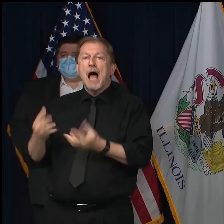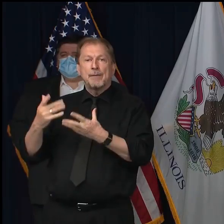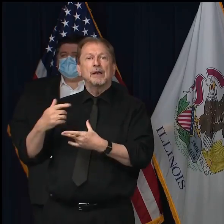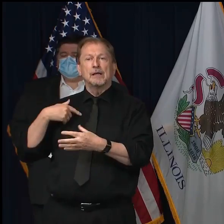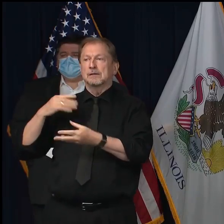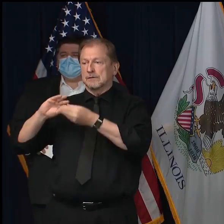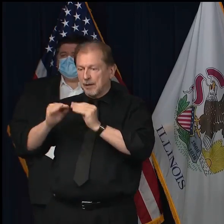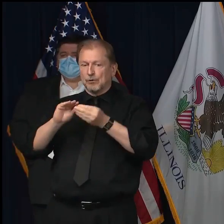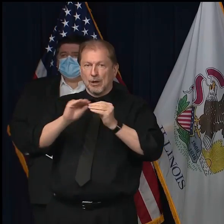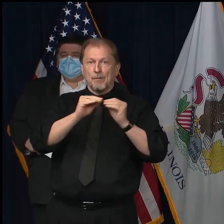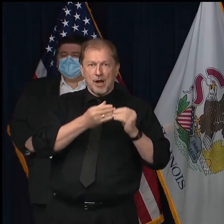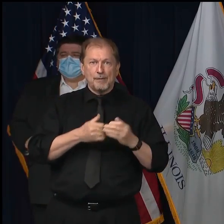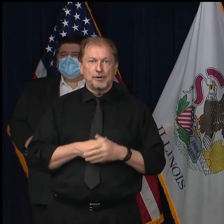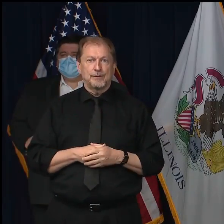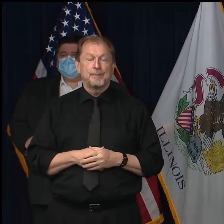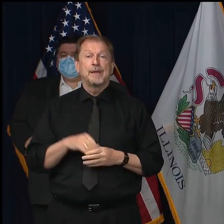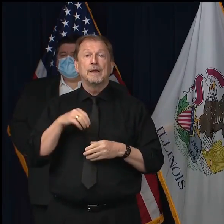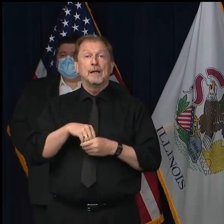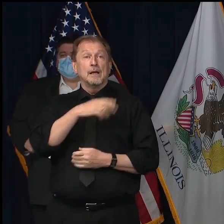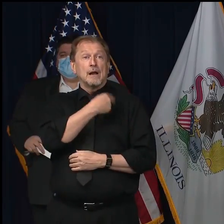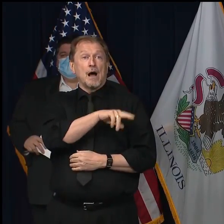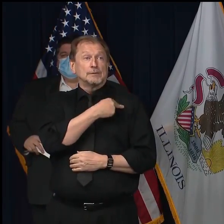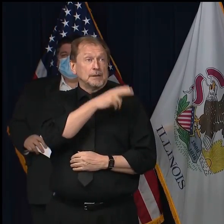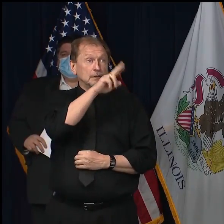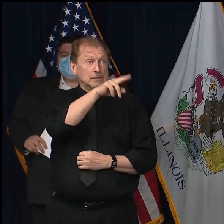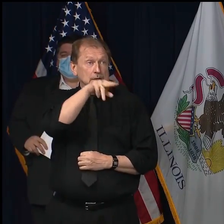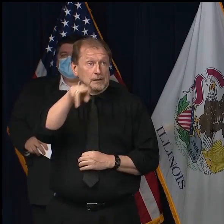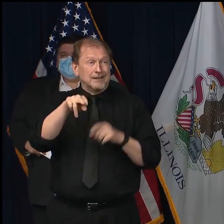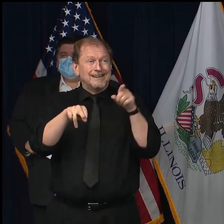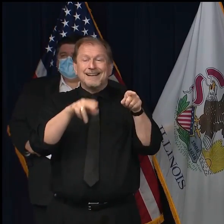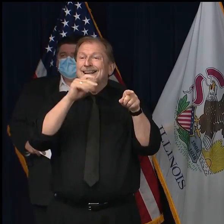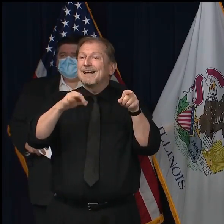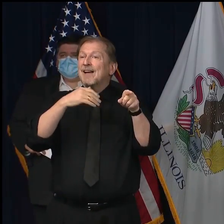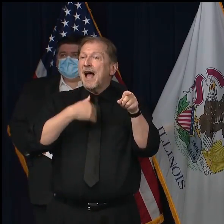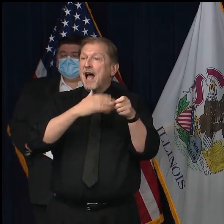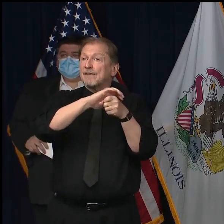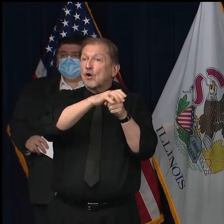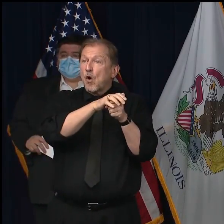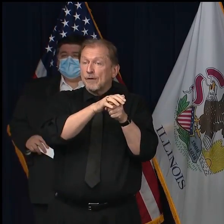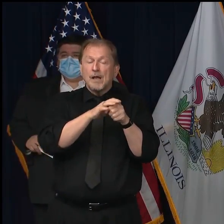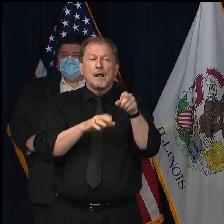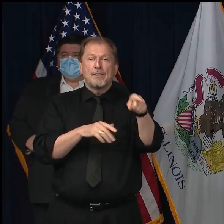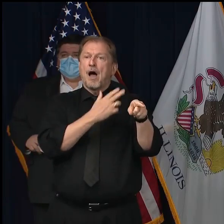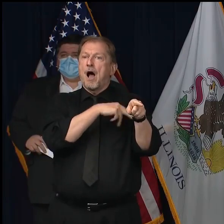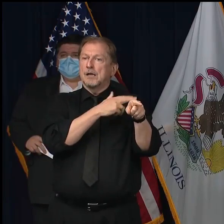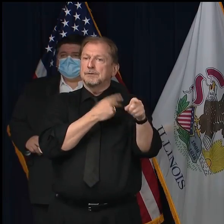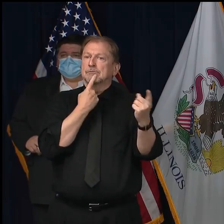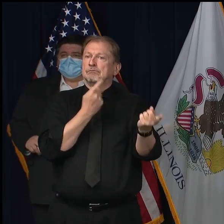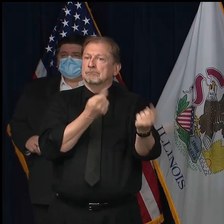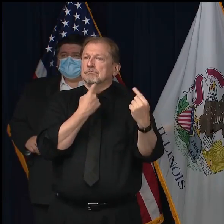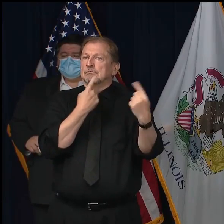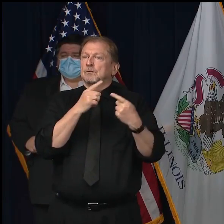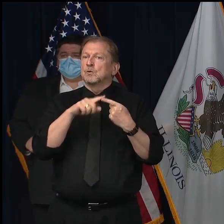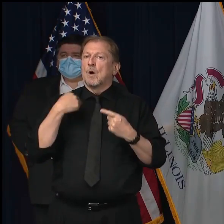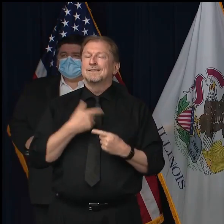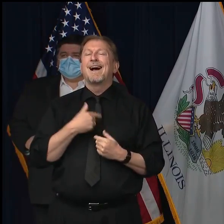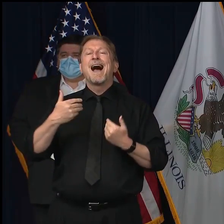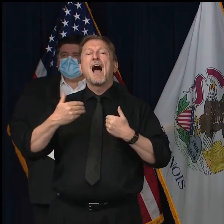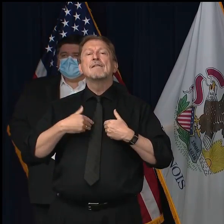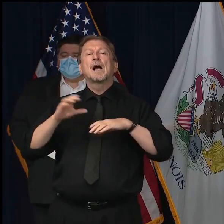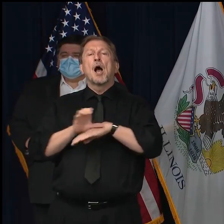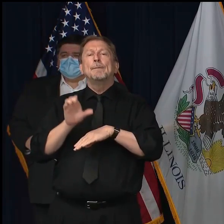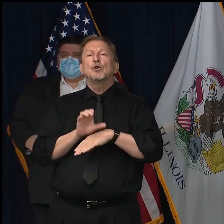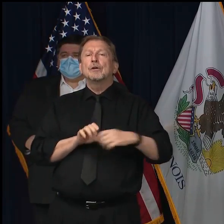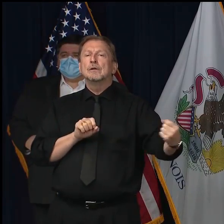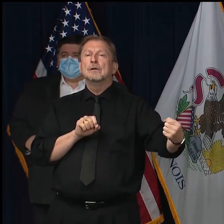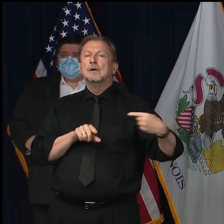on hospital admissions for COVID-like illness is reported to IDPH directly from the hospitals through an automated surveillance